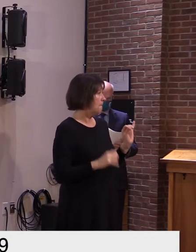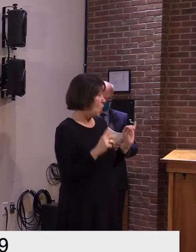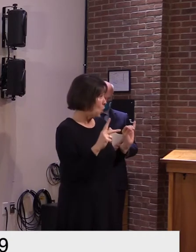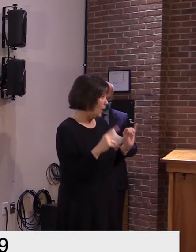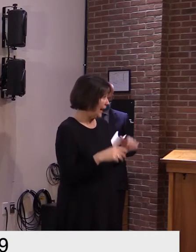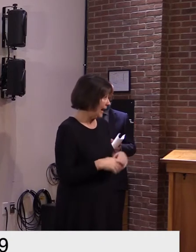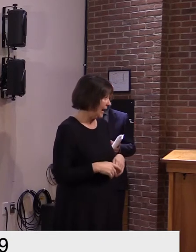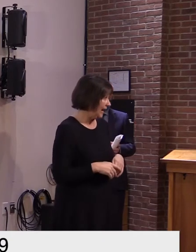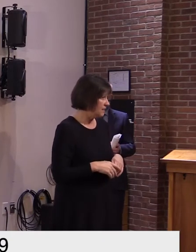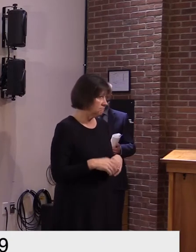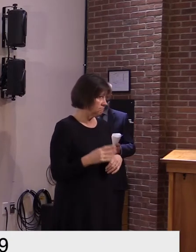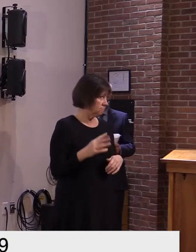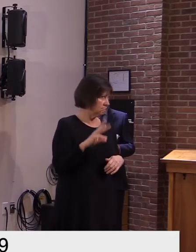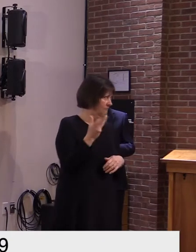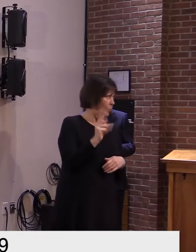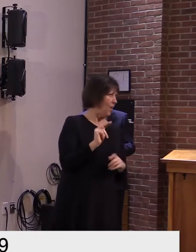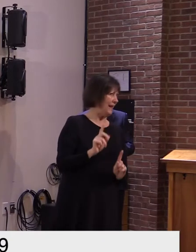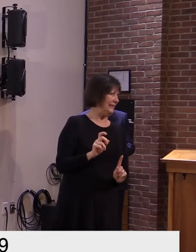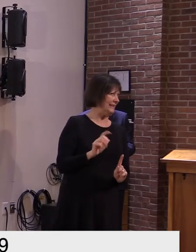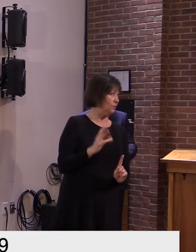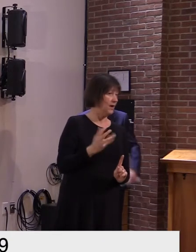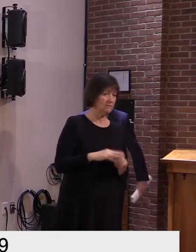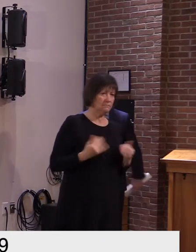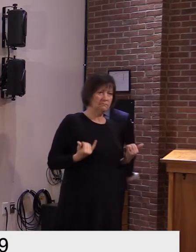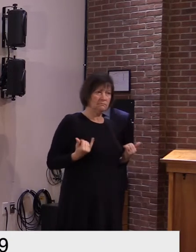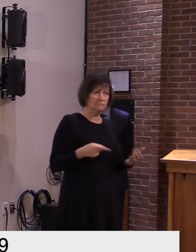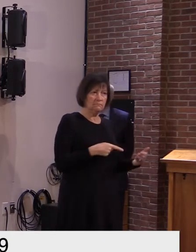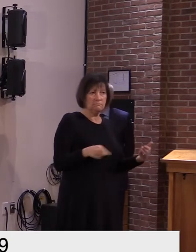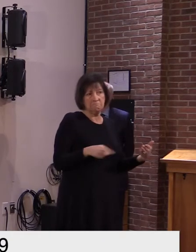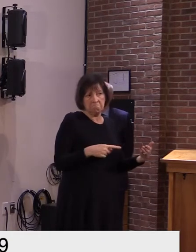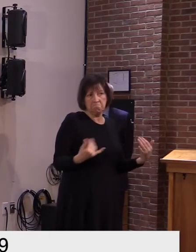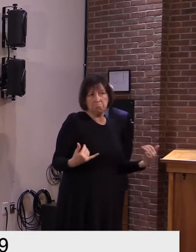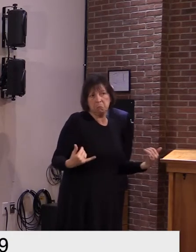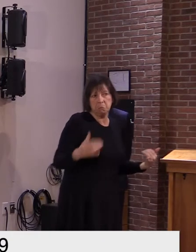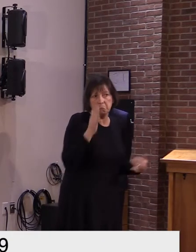Okay, and when can we expect to see that? This week, I believe.